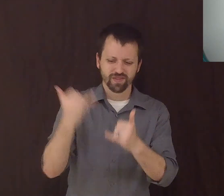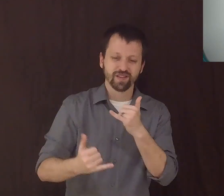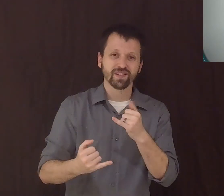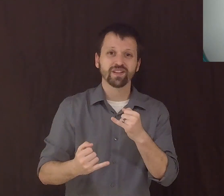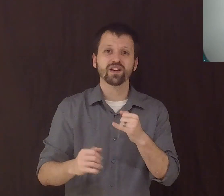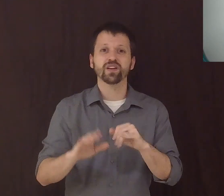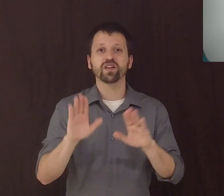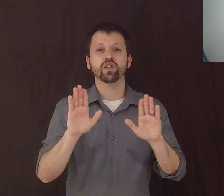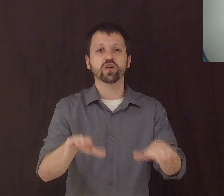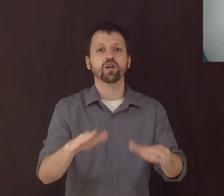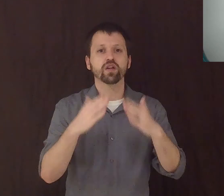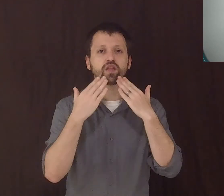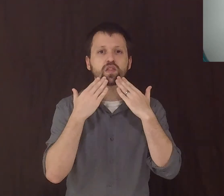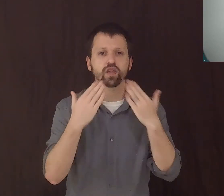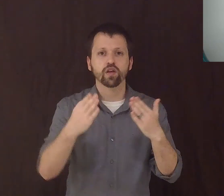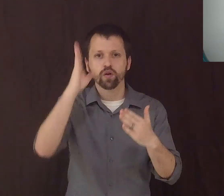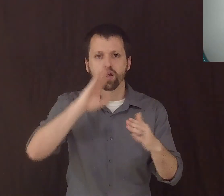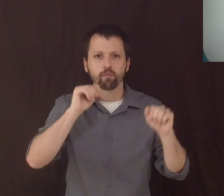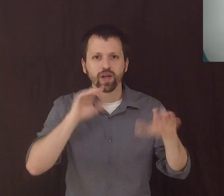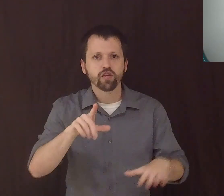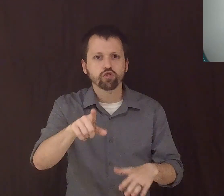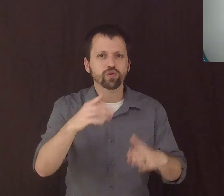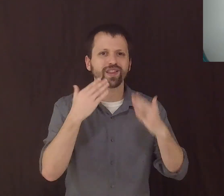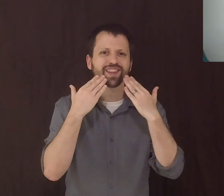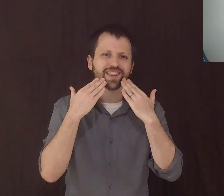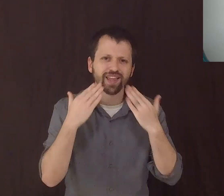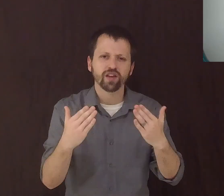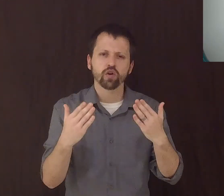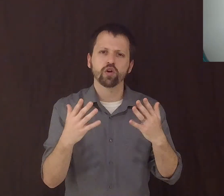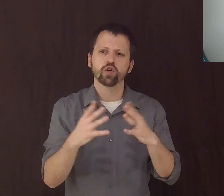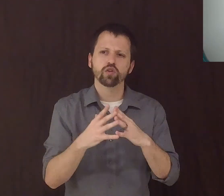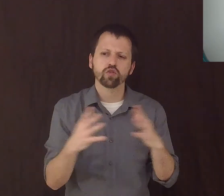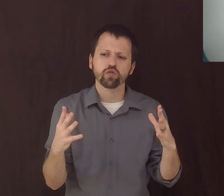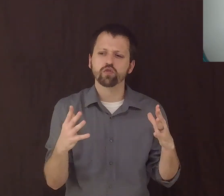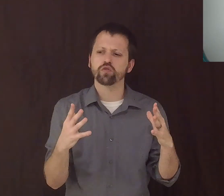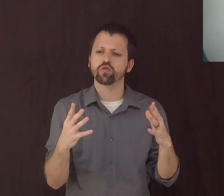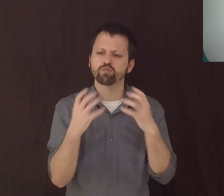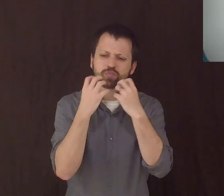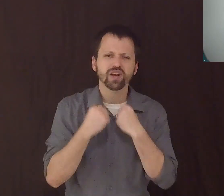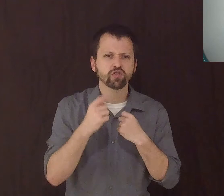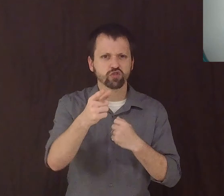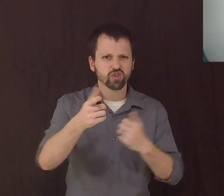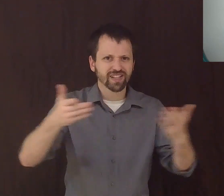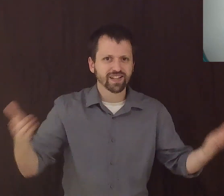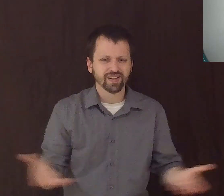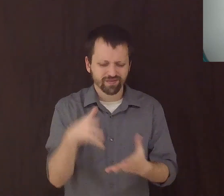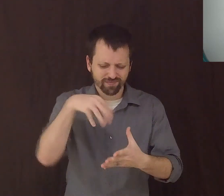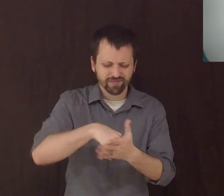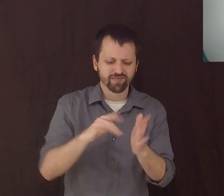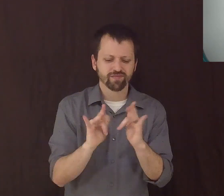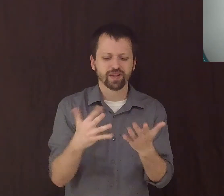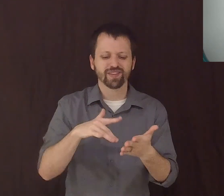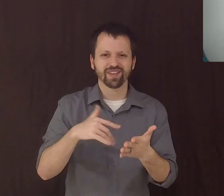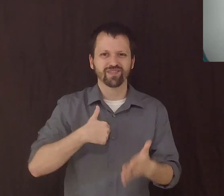you guys. Thank you so much. It means so much having you here today to be a part of this Bible study. I hope it's been an